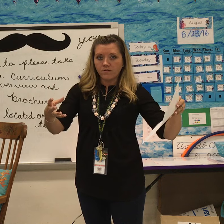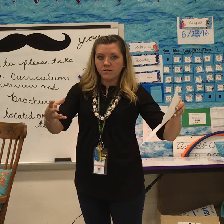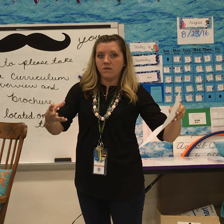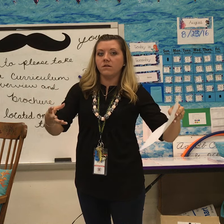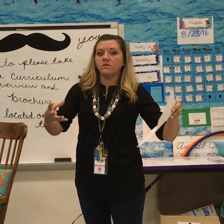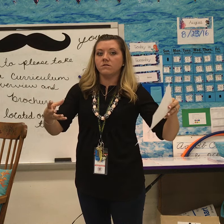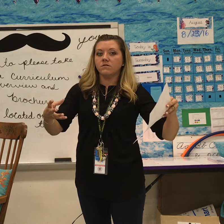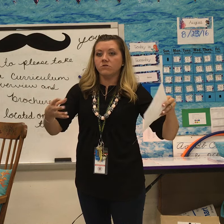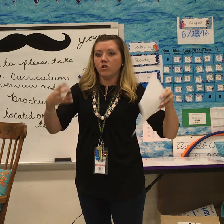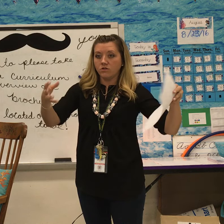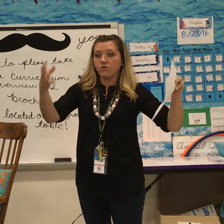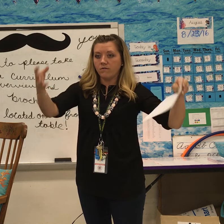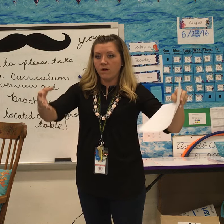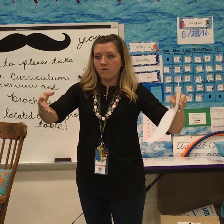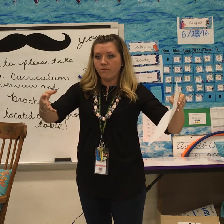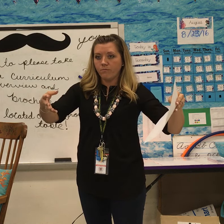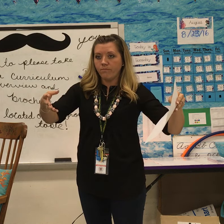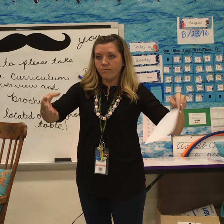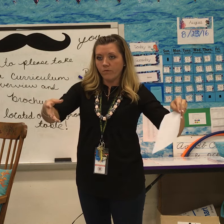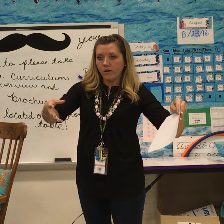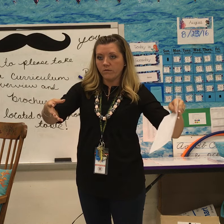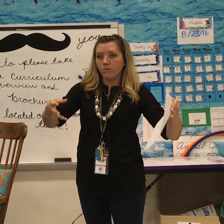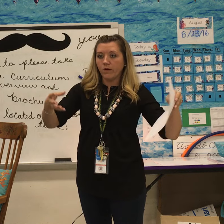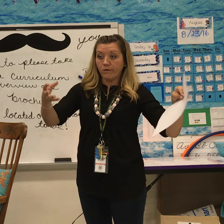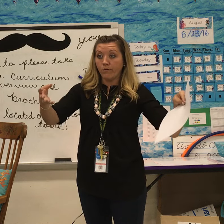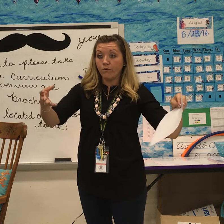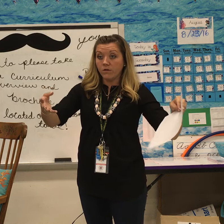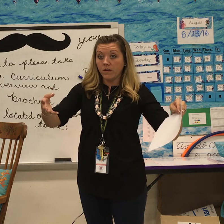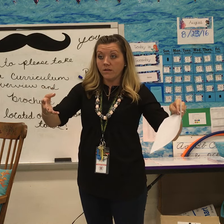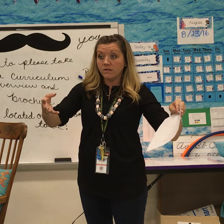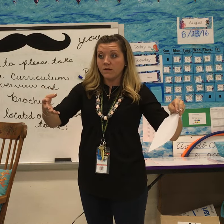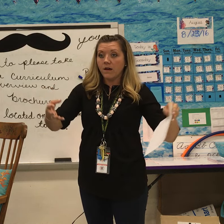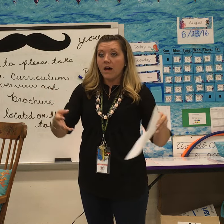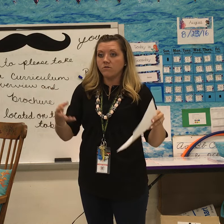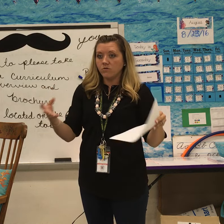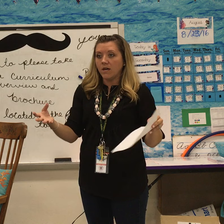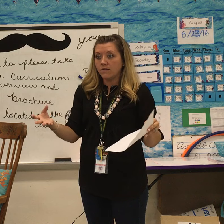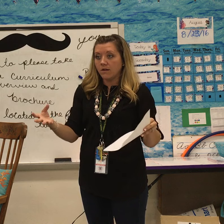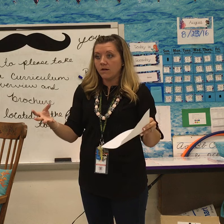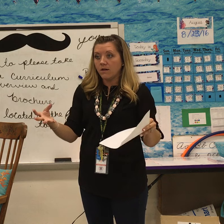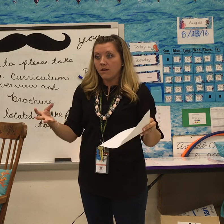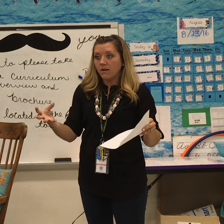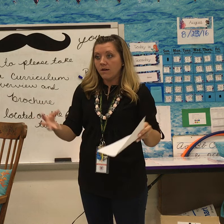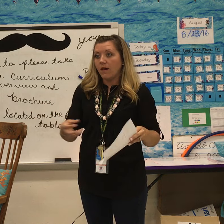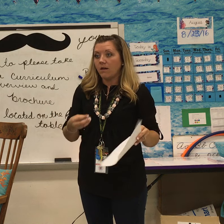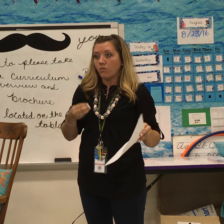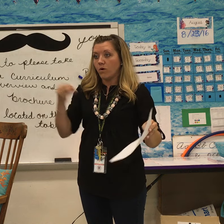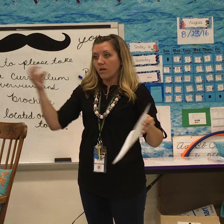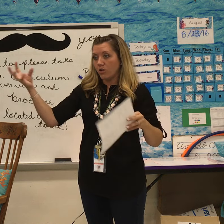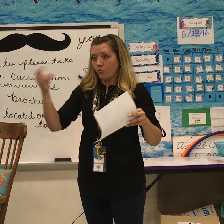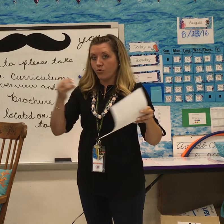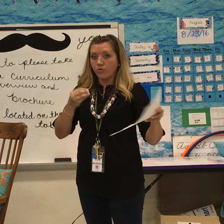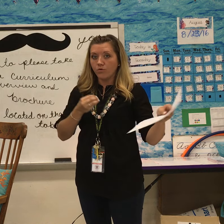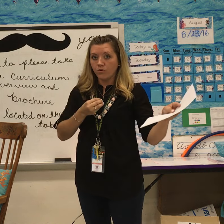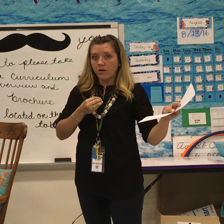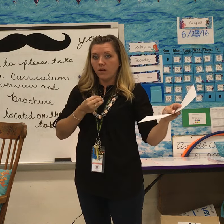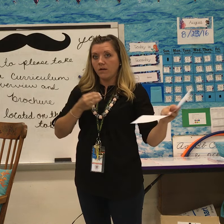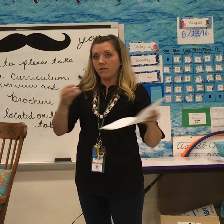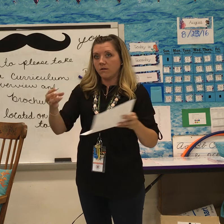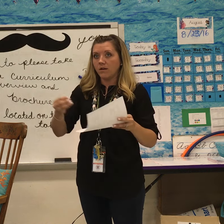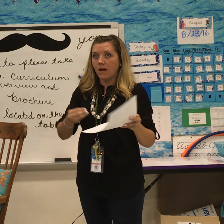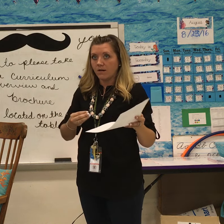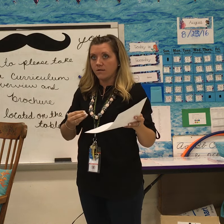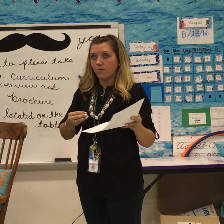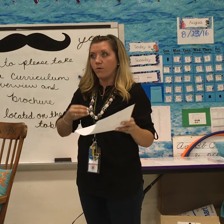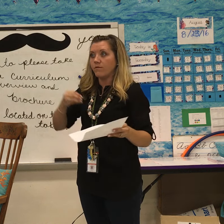point versus just your final point or what your goal is, how do you get there? And what can you pull